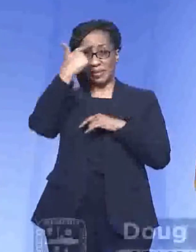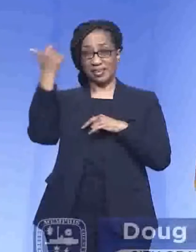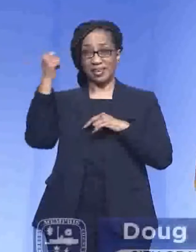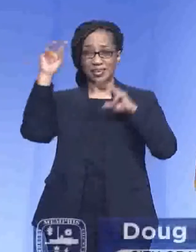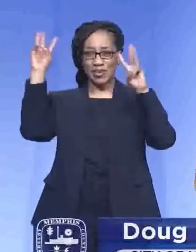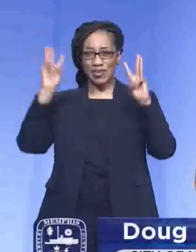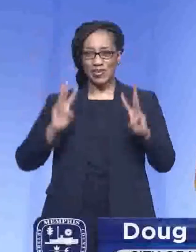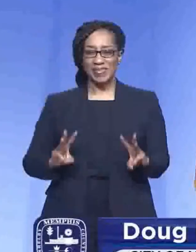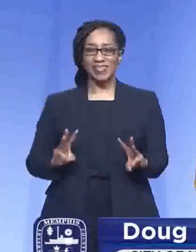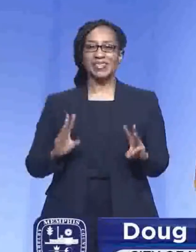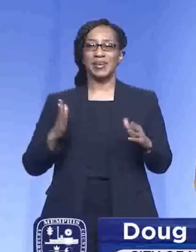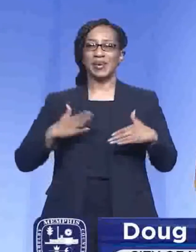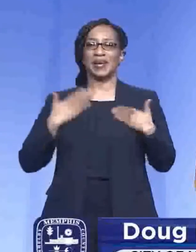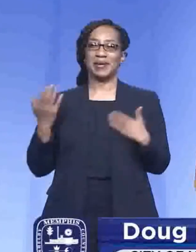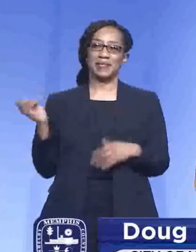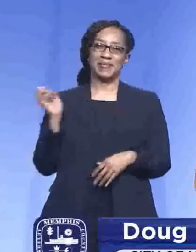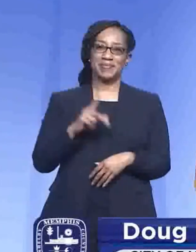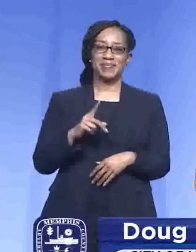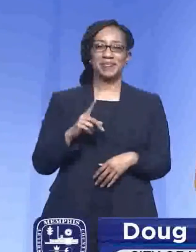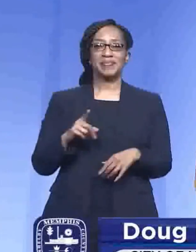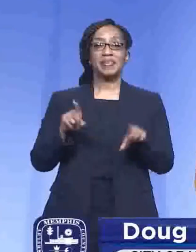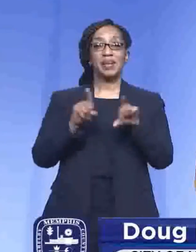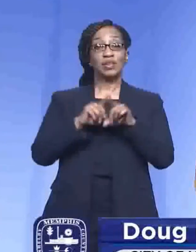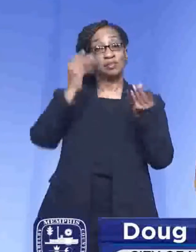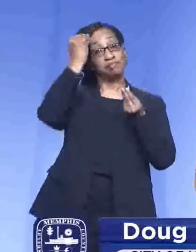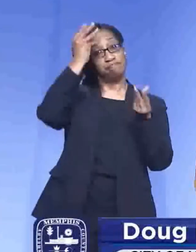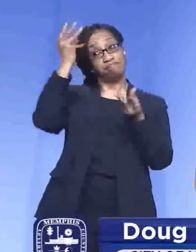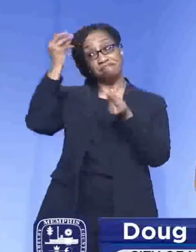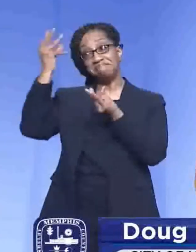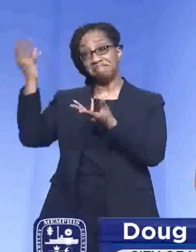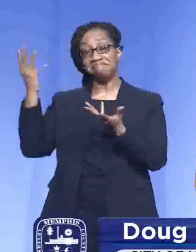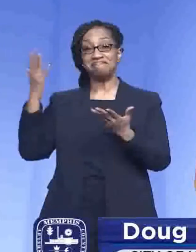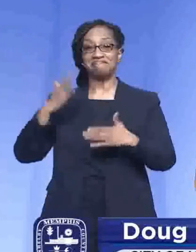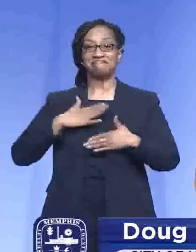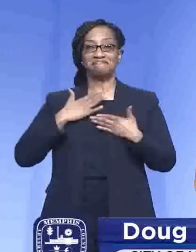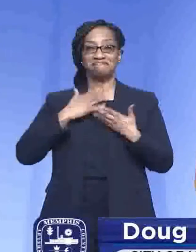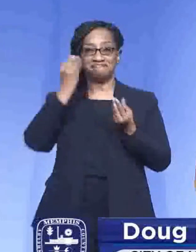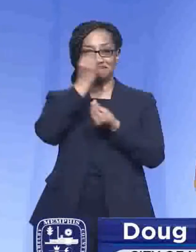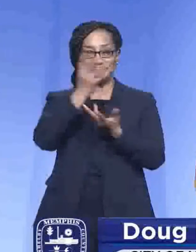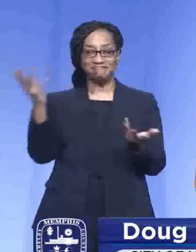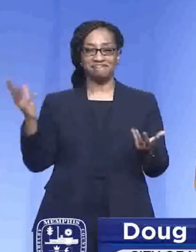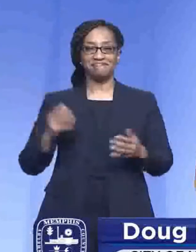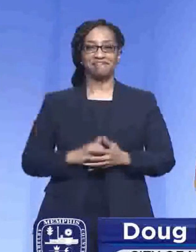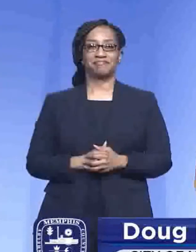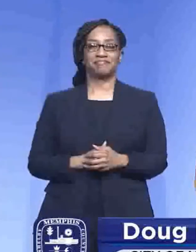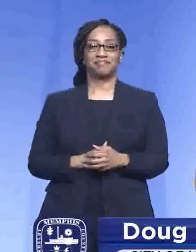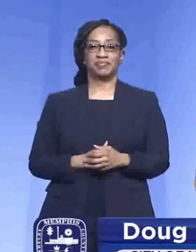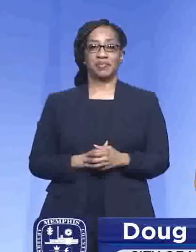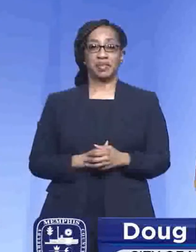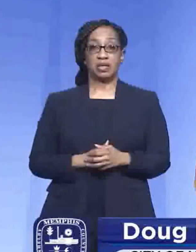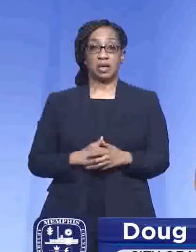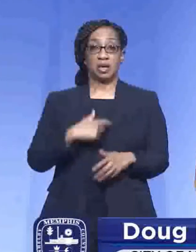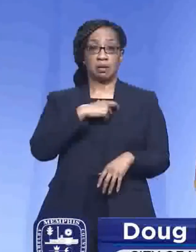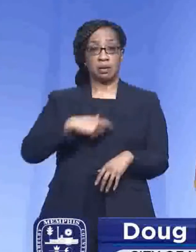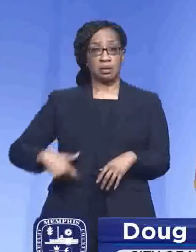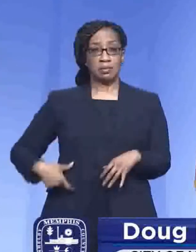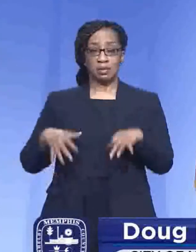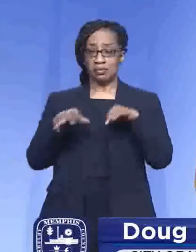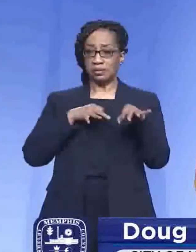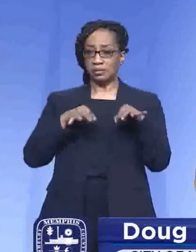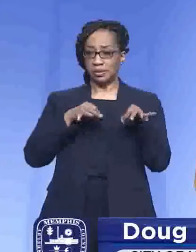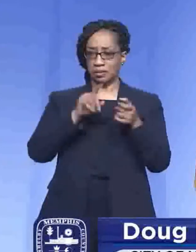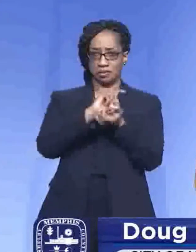and good to share some information with you. Mayor talked a little bit about the